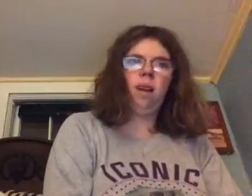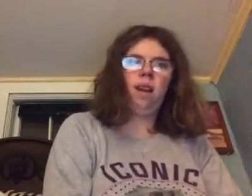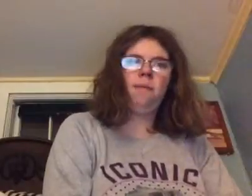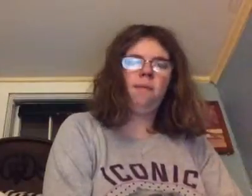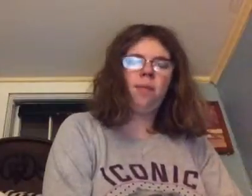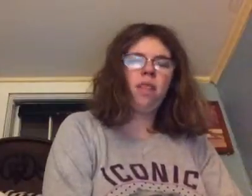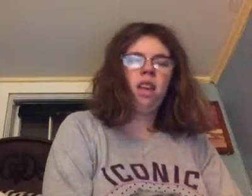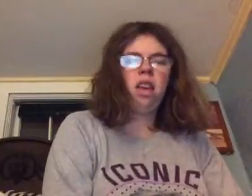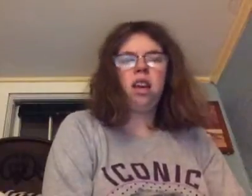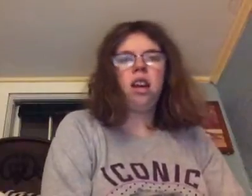party.